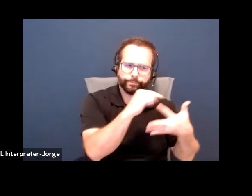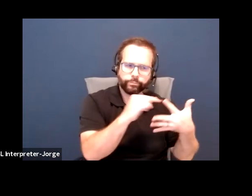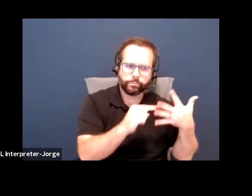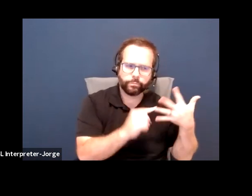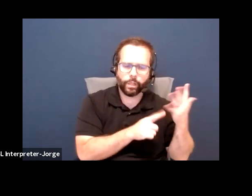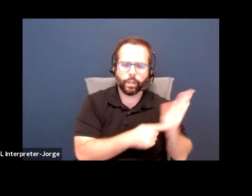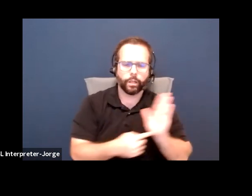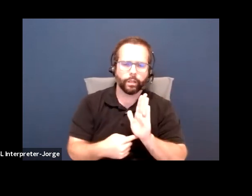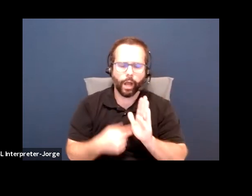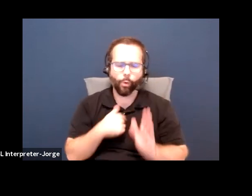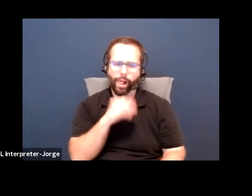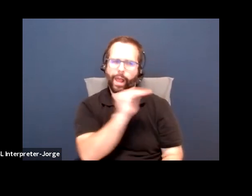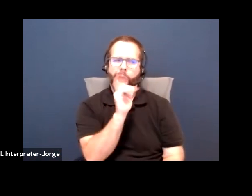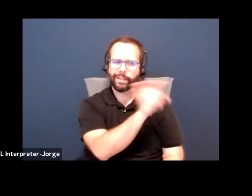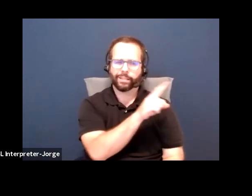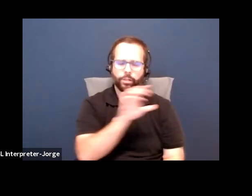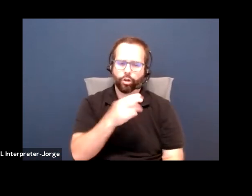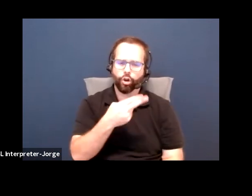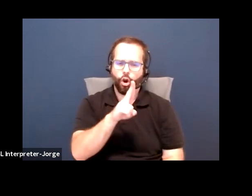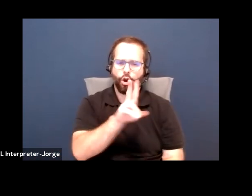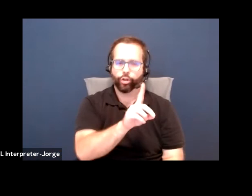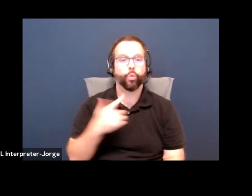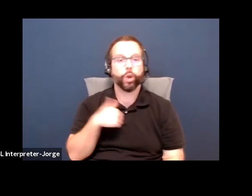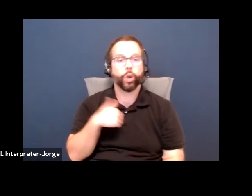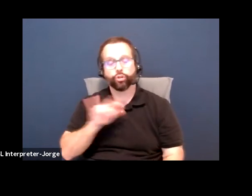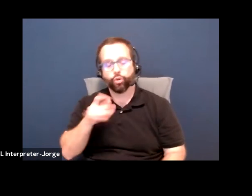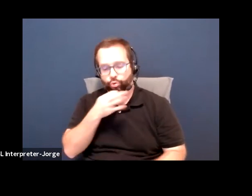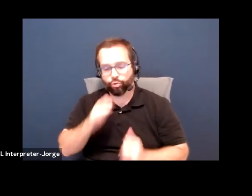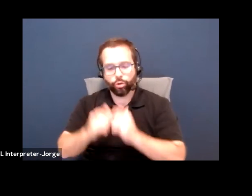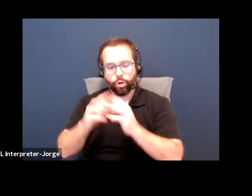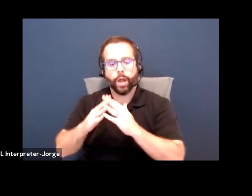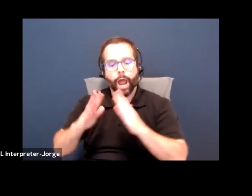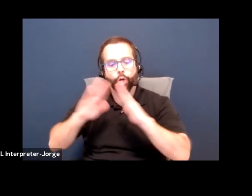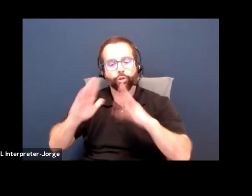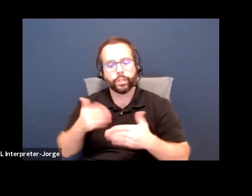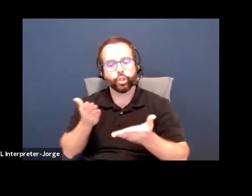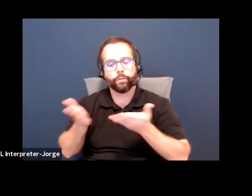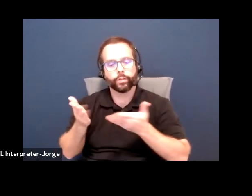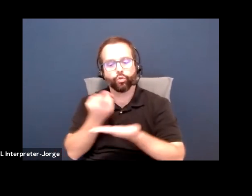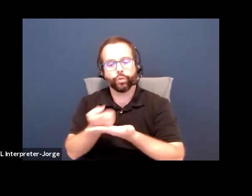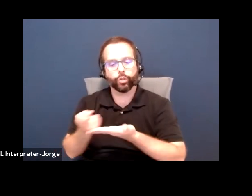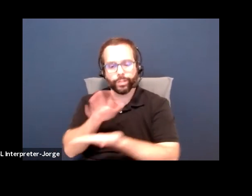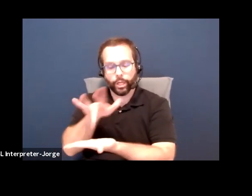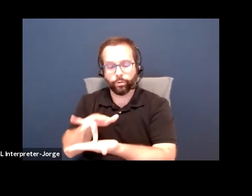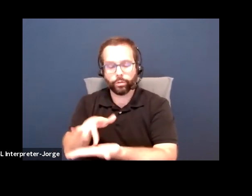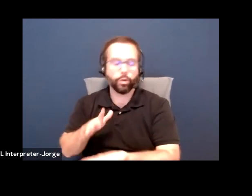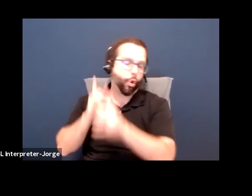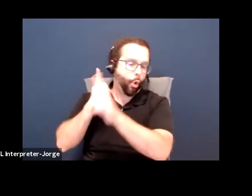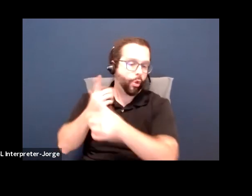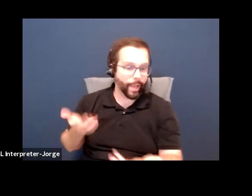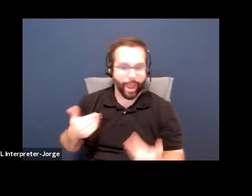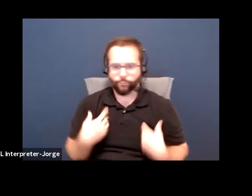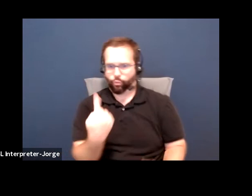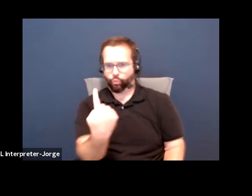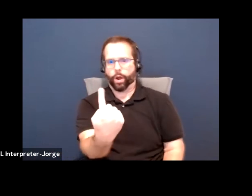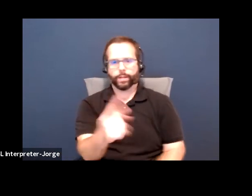of launching the Housing and Services Resource Center, really one goal is to have one centralized place where